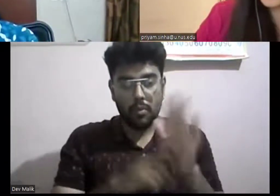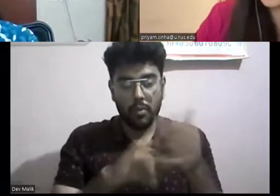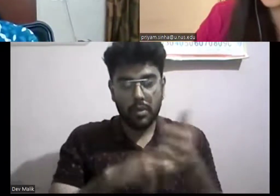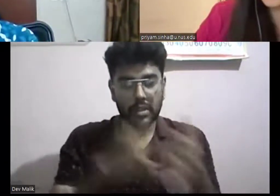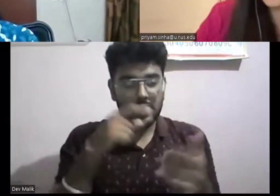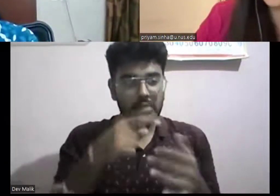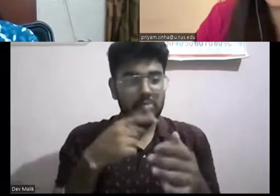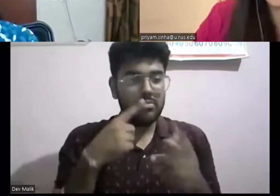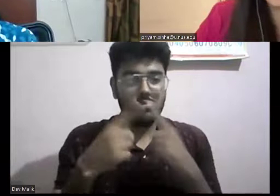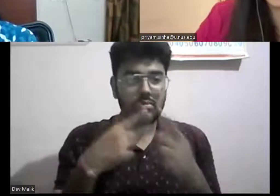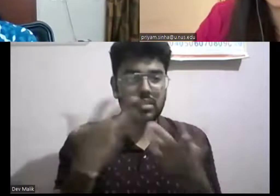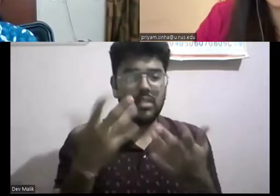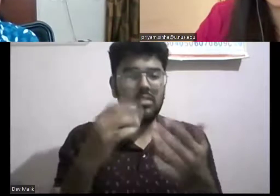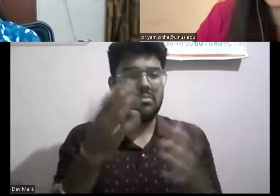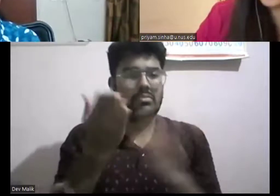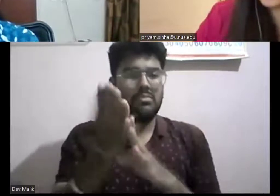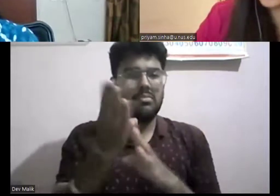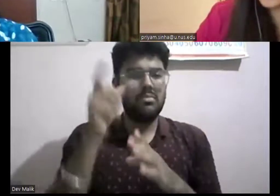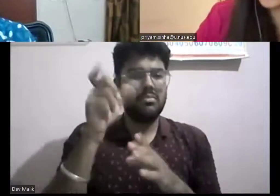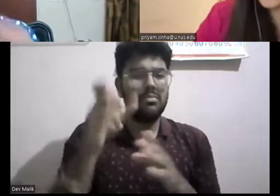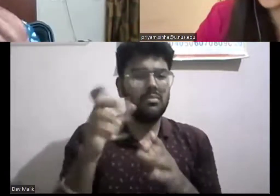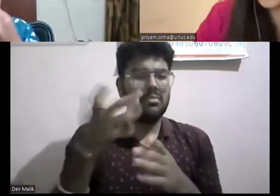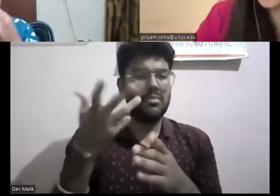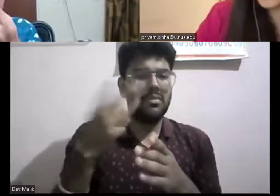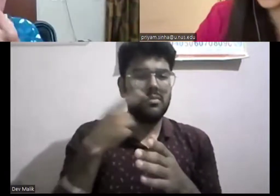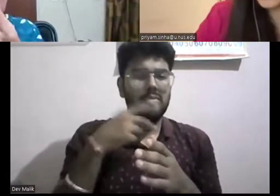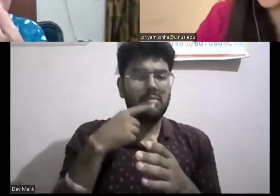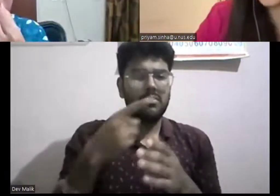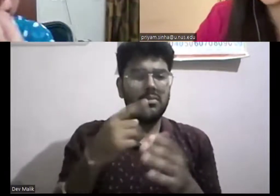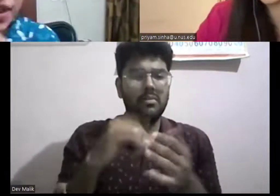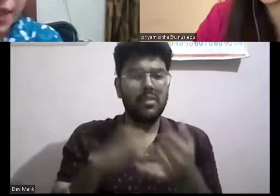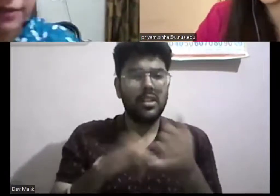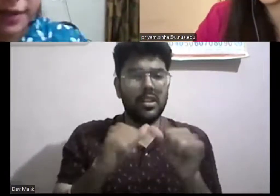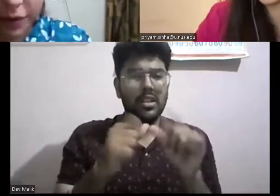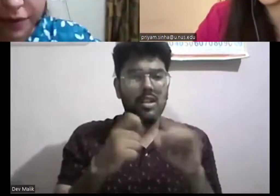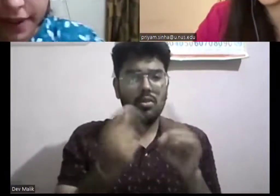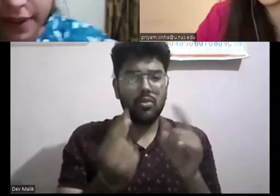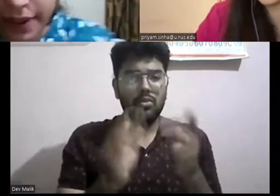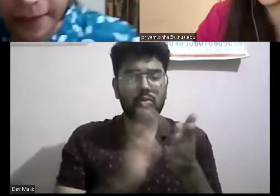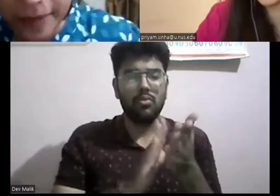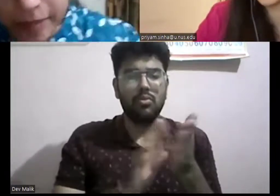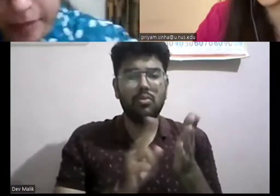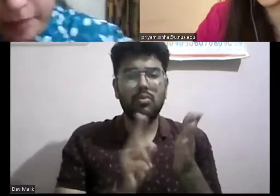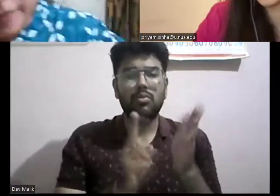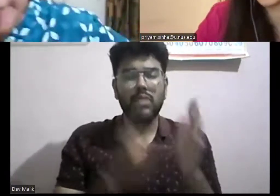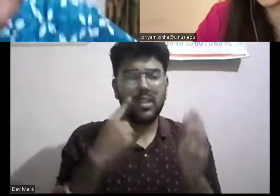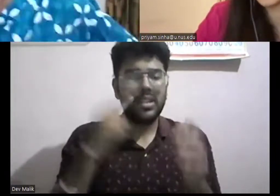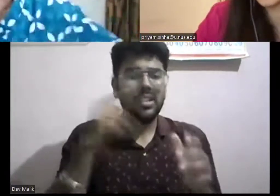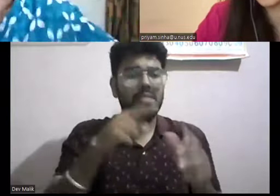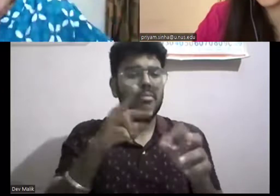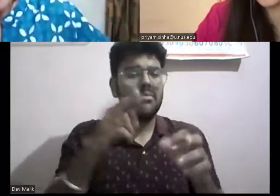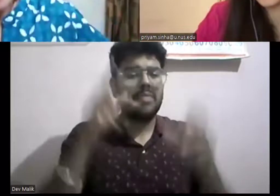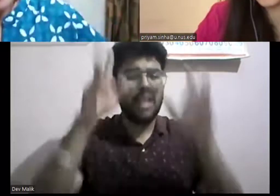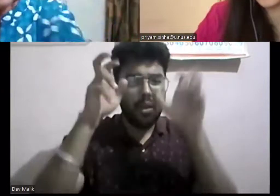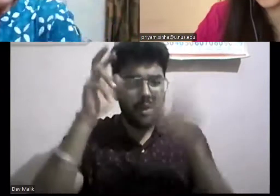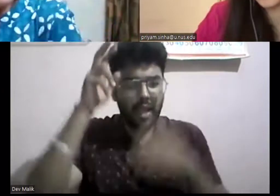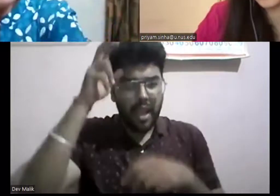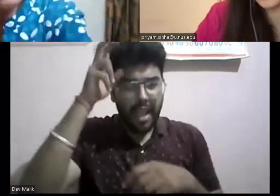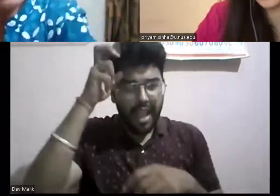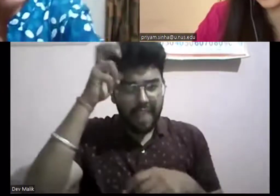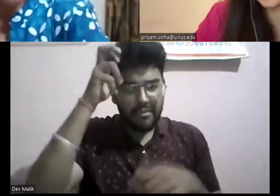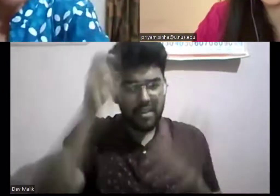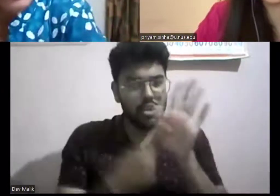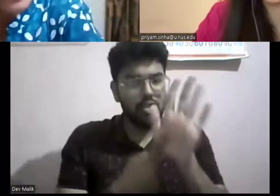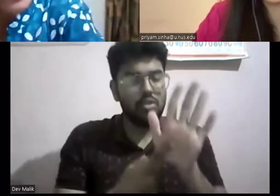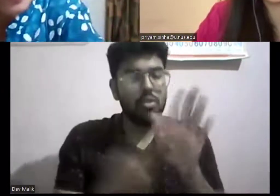talking about Shakuni and other characters, that how it is used to show the evilness or evil. As far as I